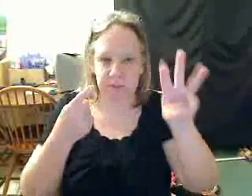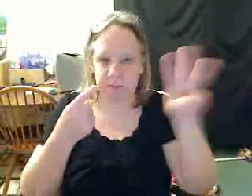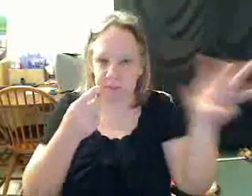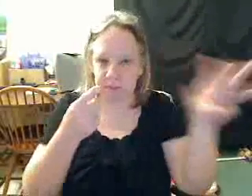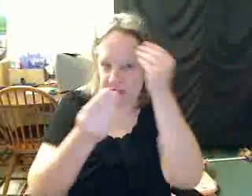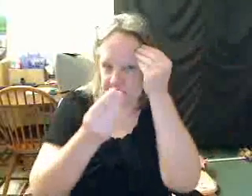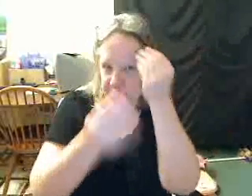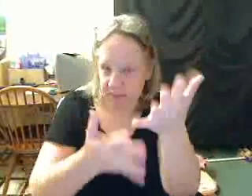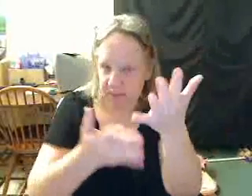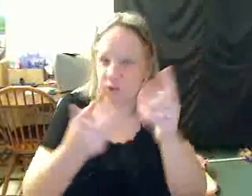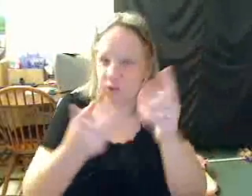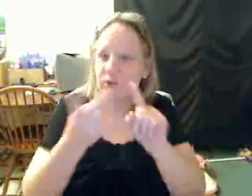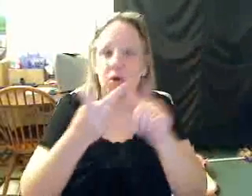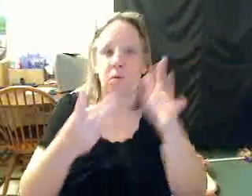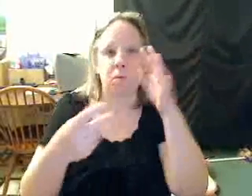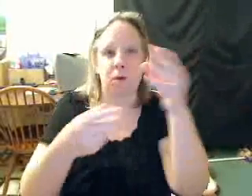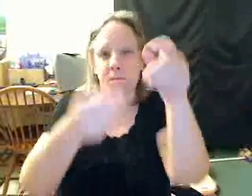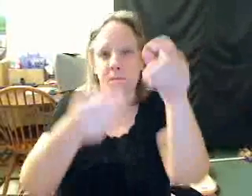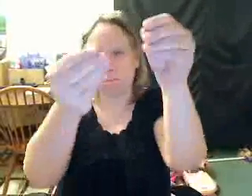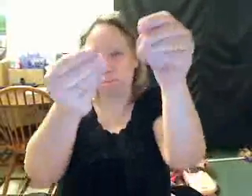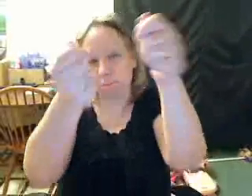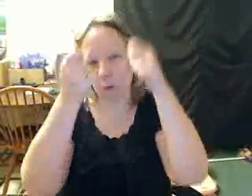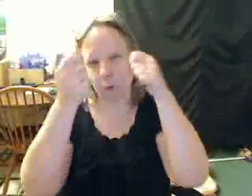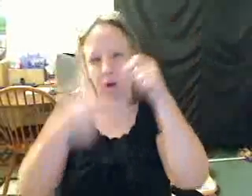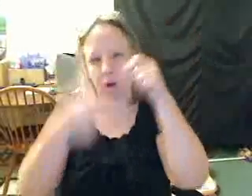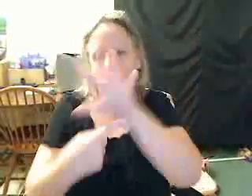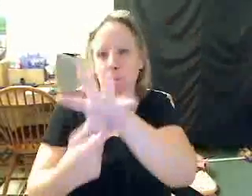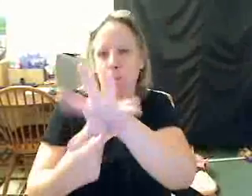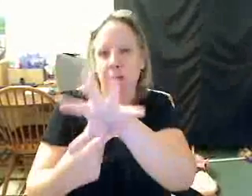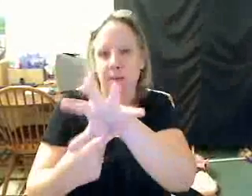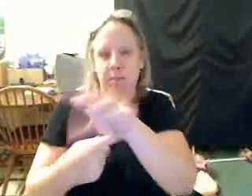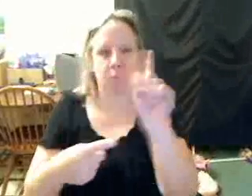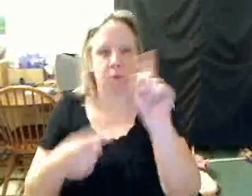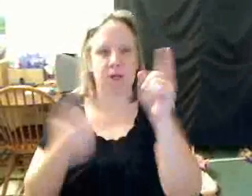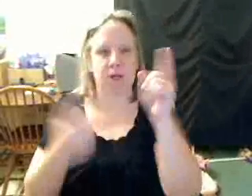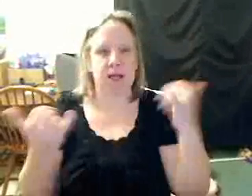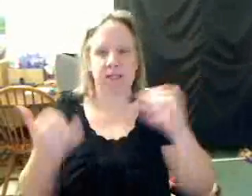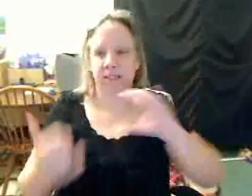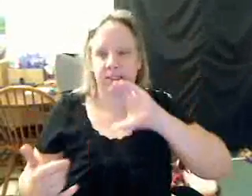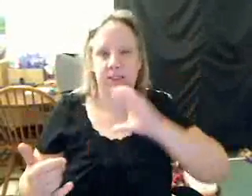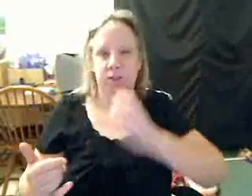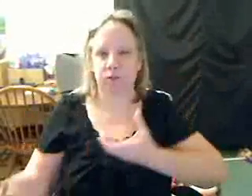You know what aspirations are? Yeah, you want family or like this or or whatever.